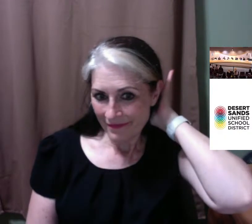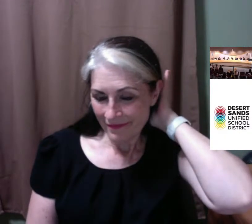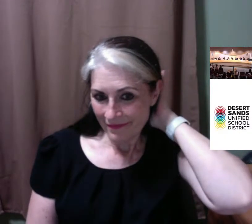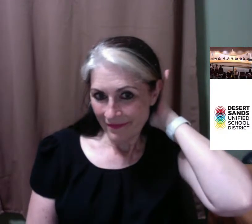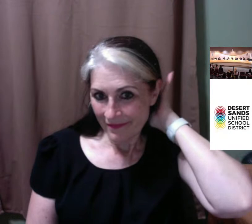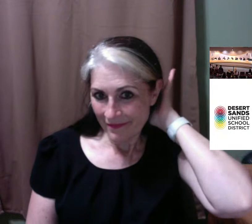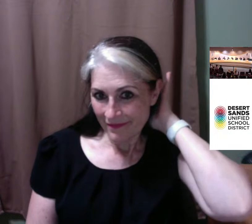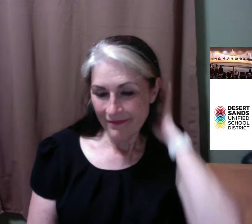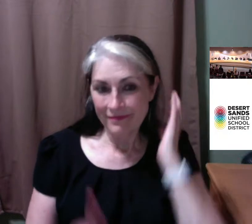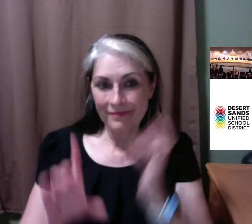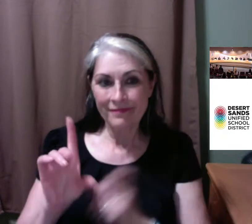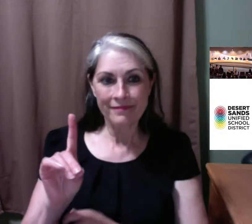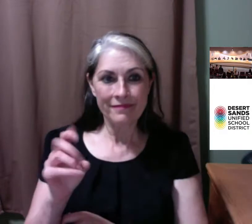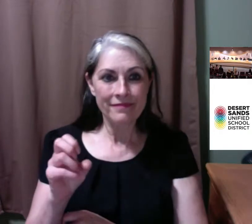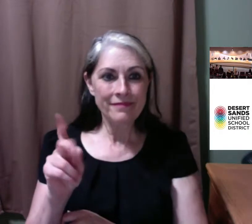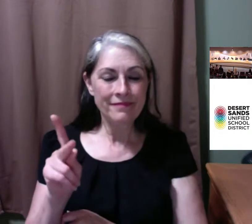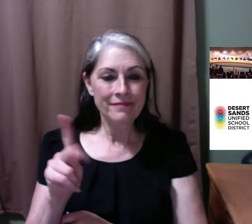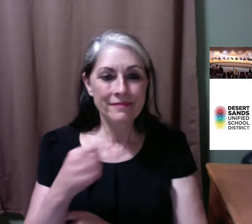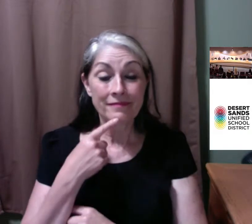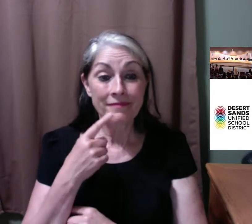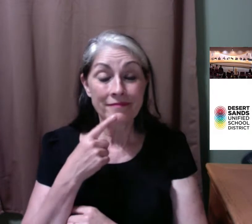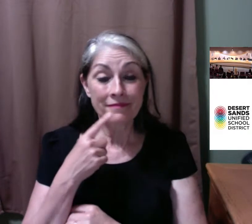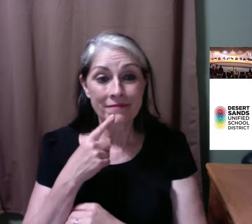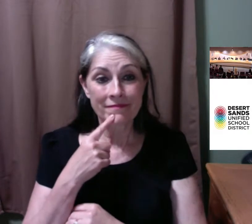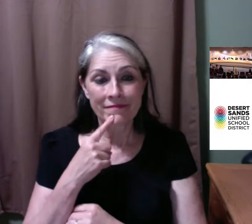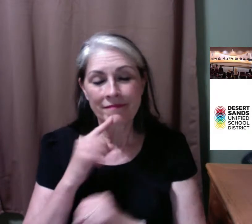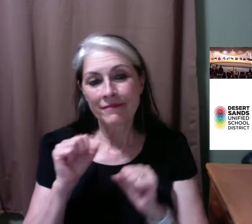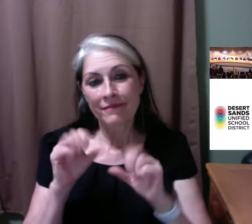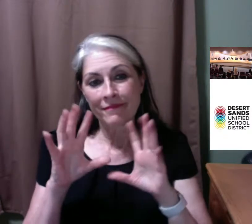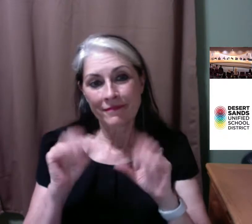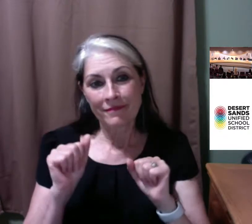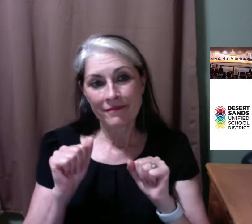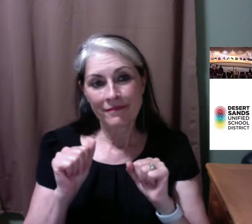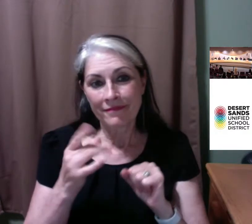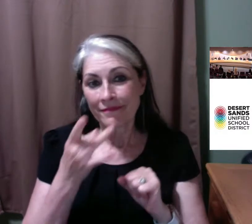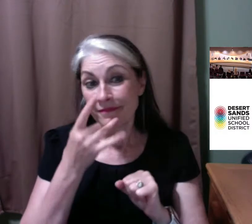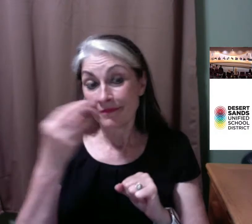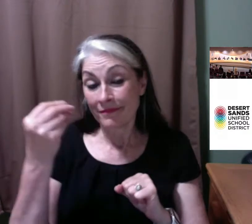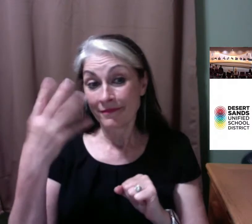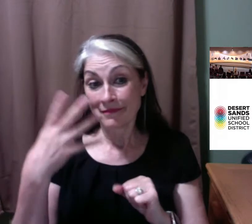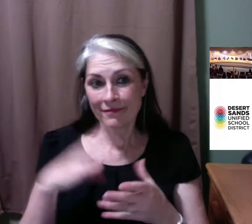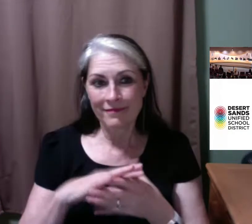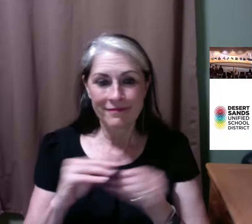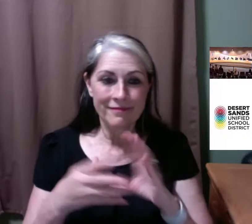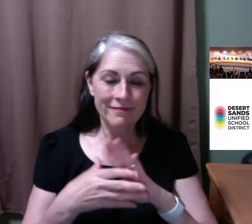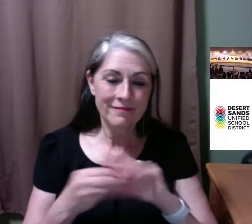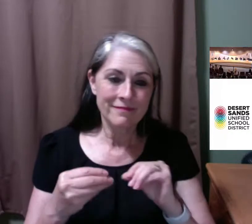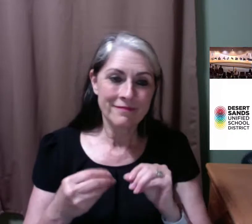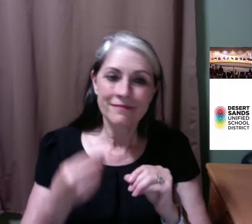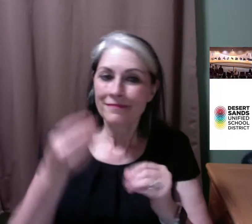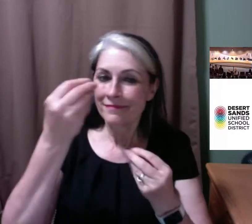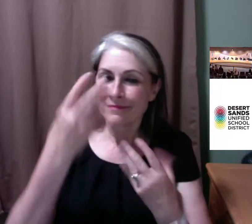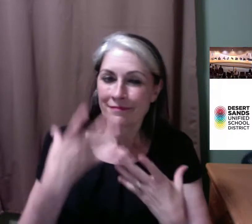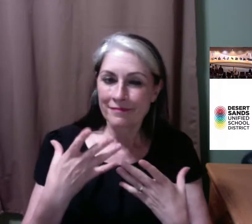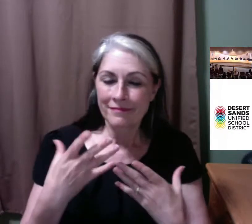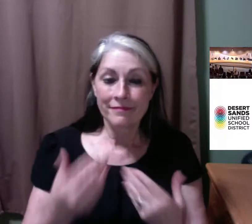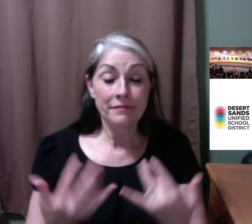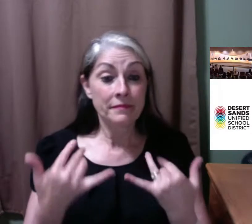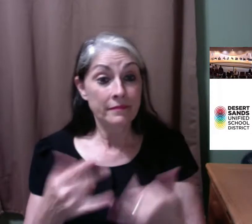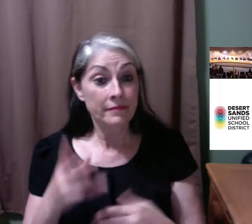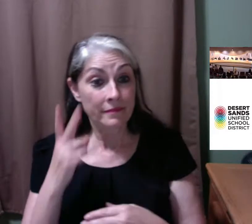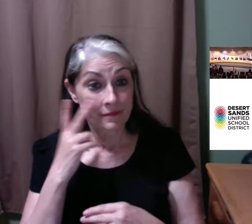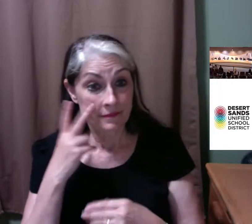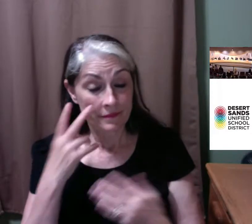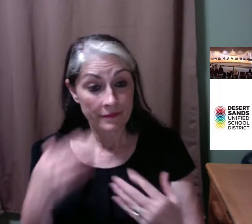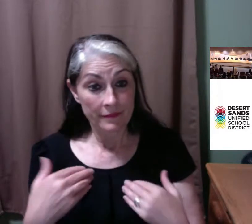And Derek, I want to turn that into a beacon light story. So if you could email me, that would be great. So as you can see,